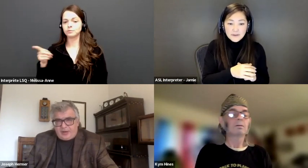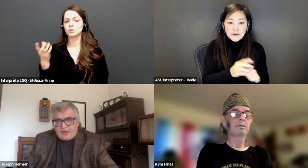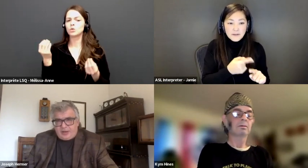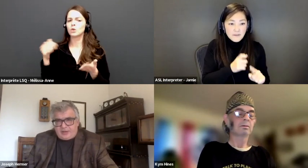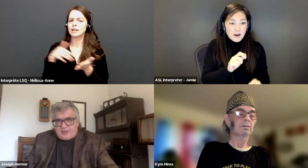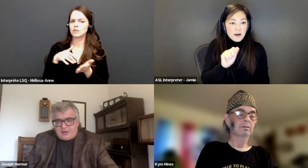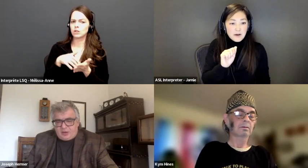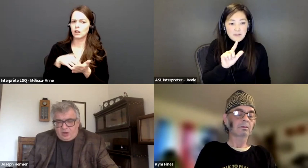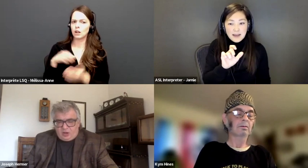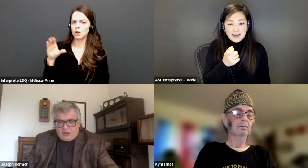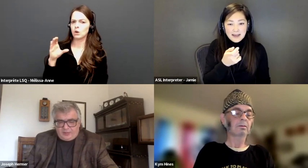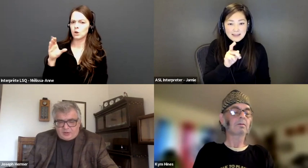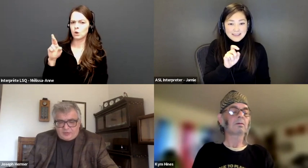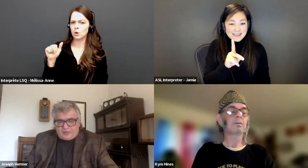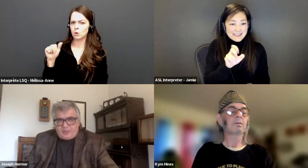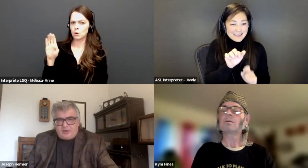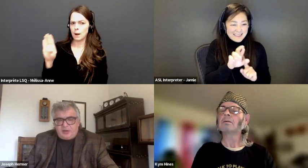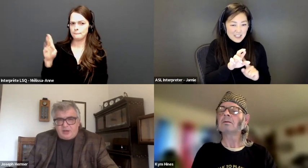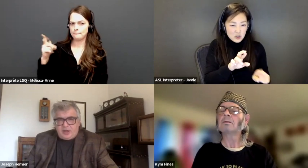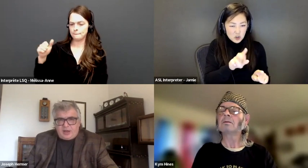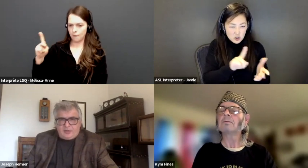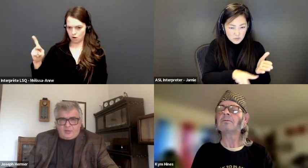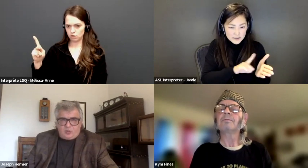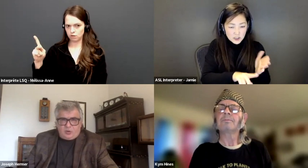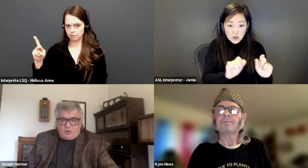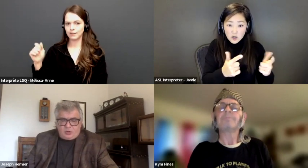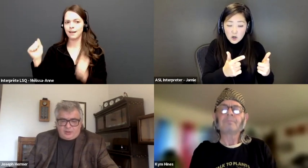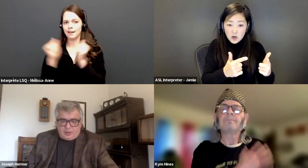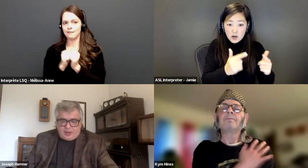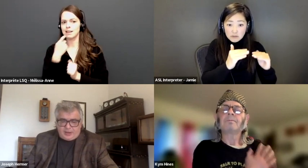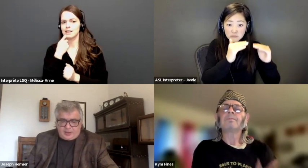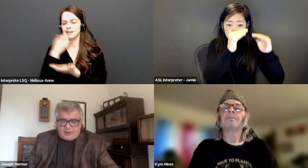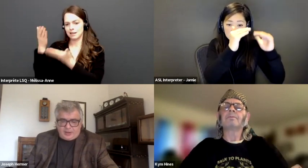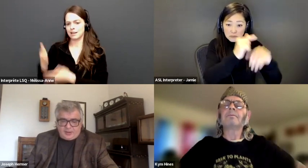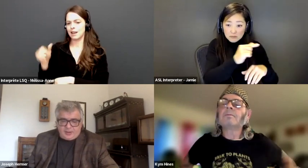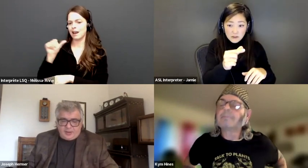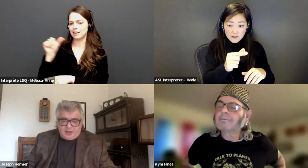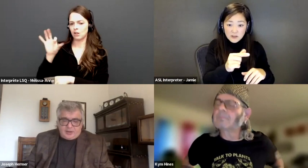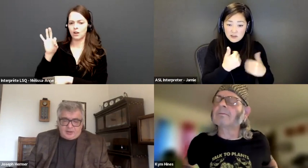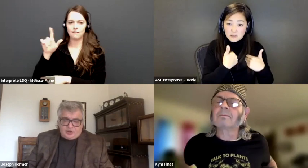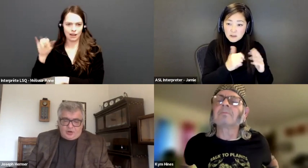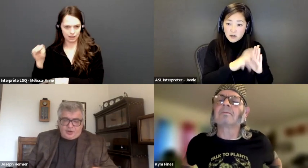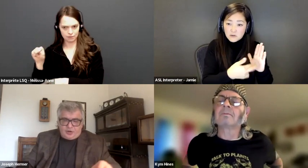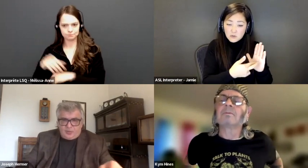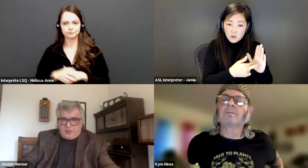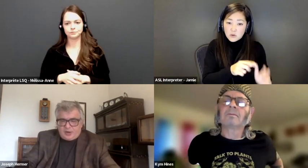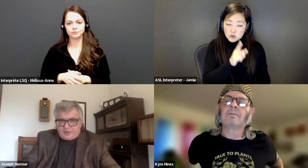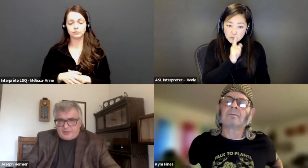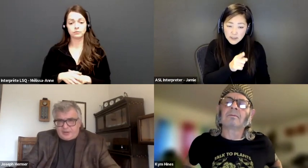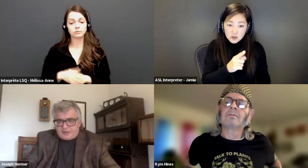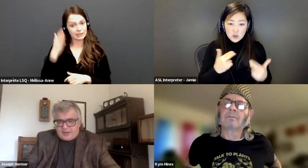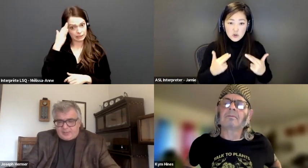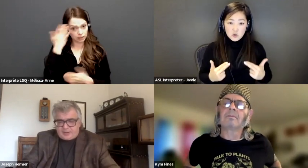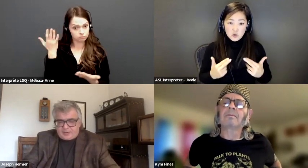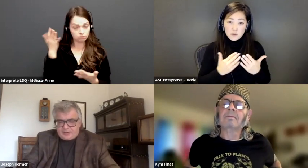Flynn, is that all levels of government have a role to play in ensuring human rights